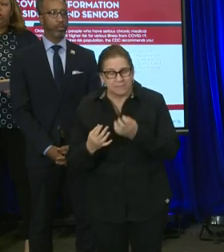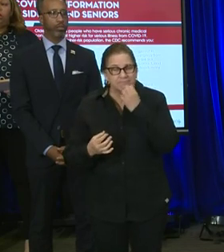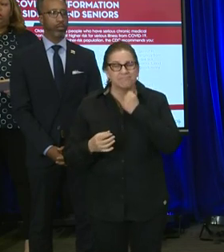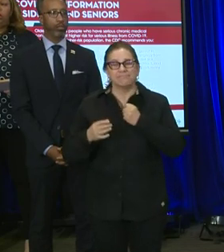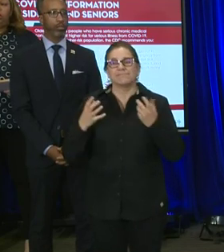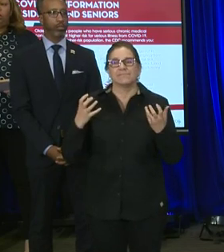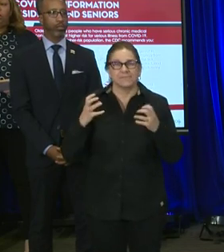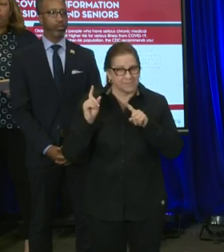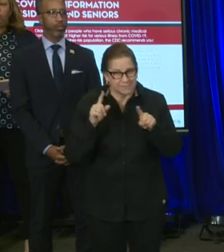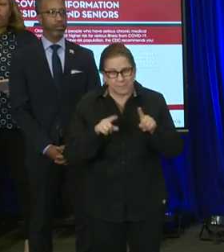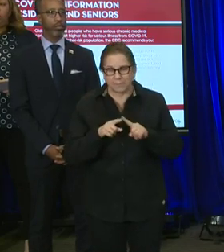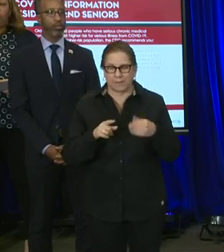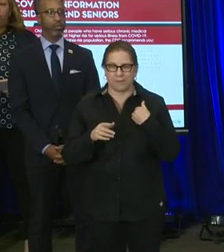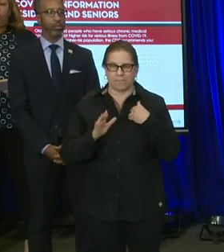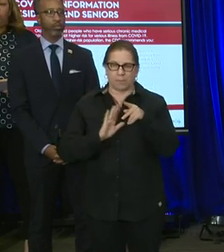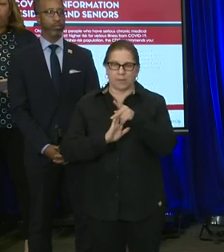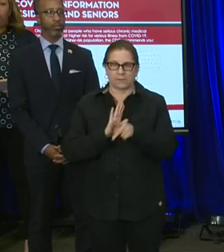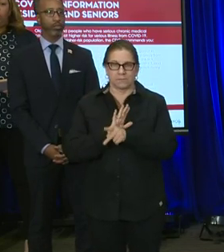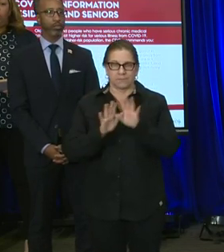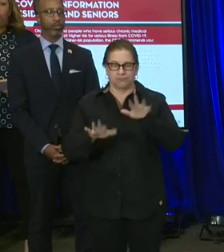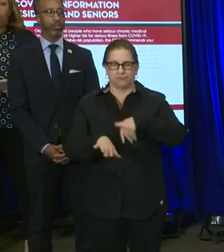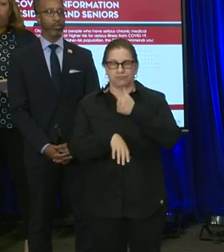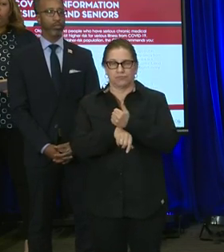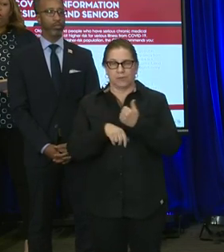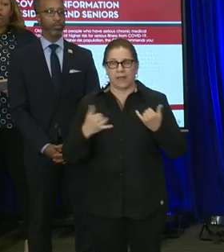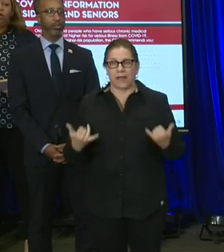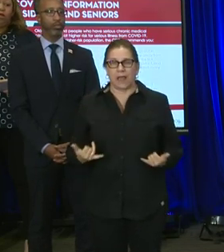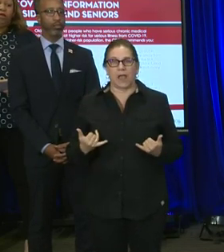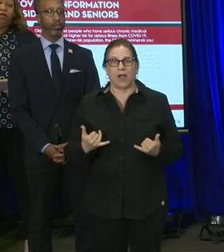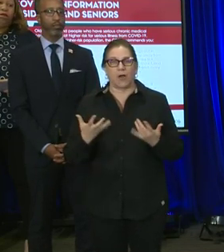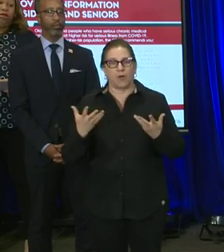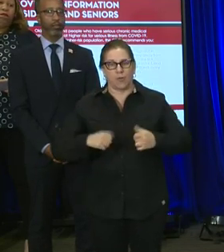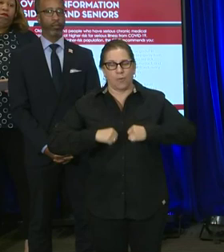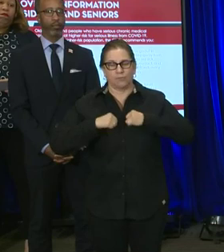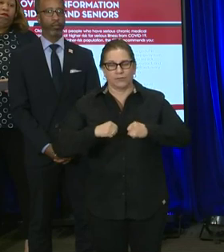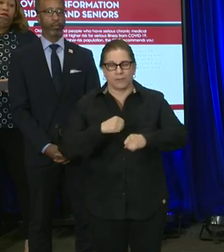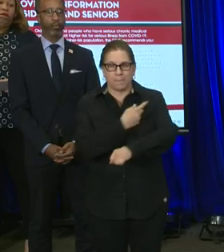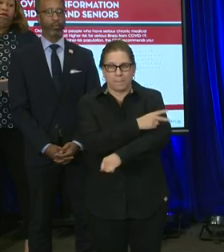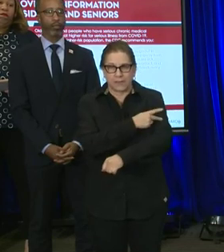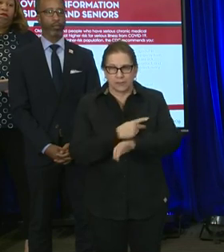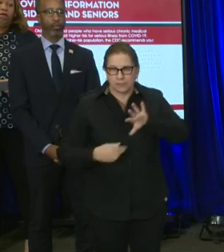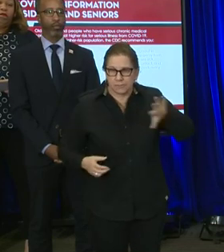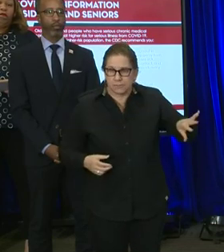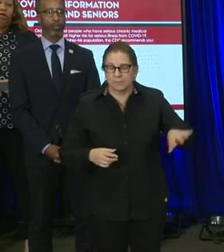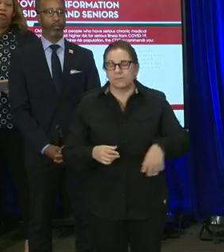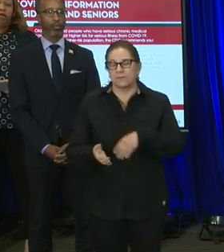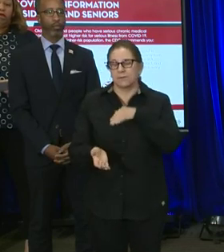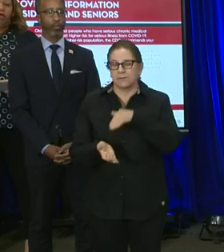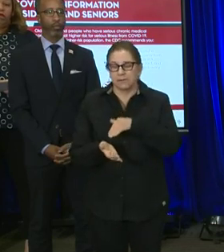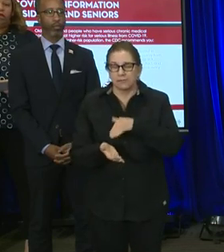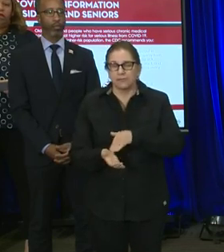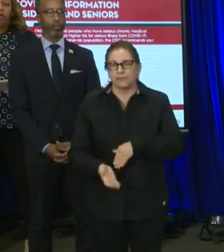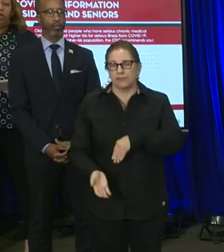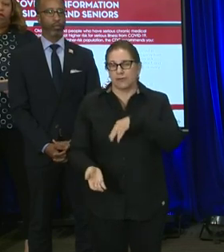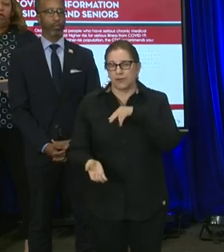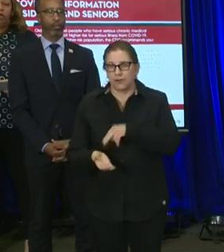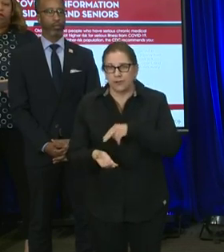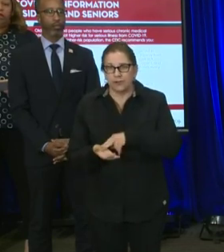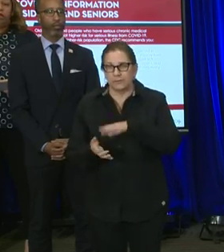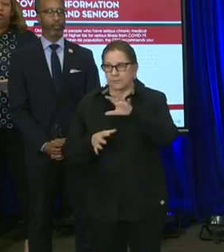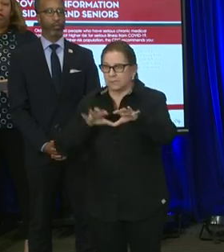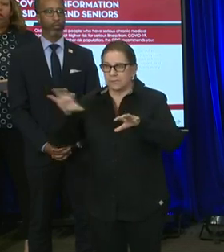able to protect the safety of patients as well as healthcare workers. So we ask for your patience in being able to